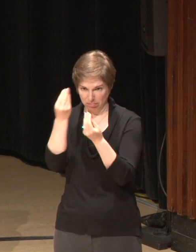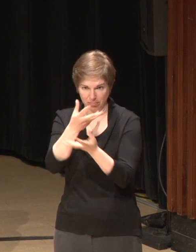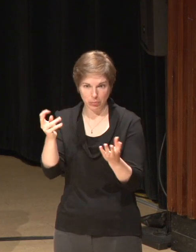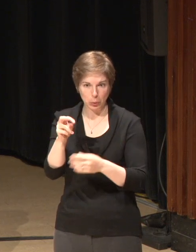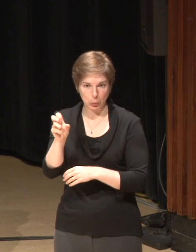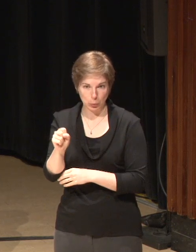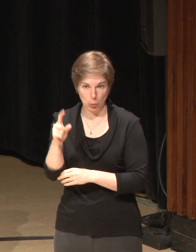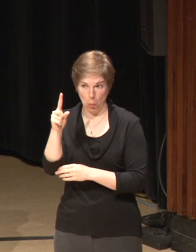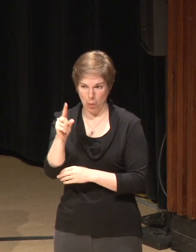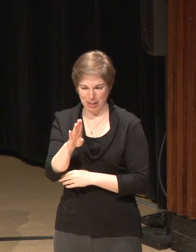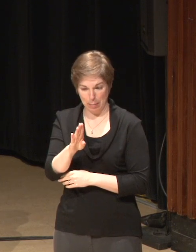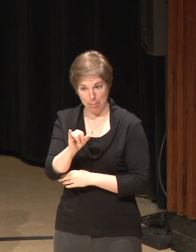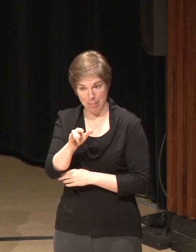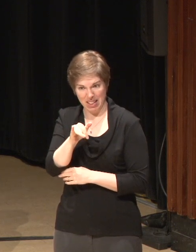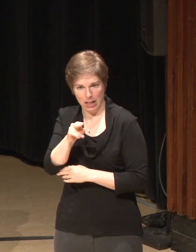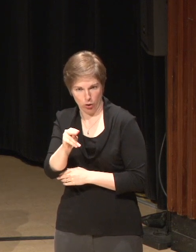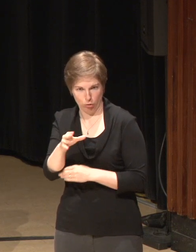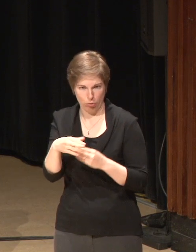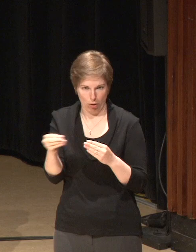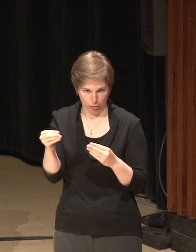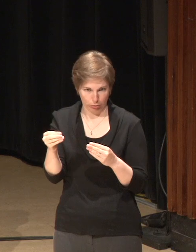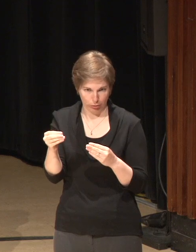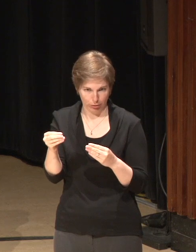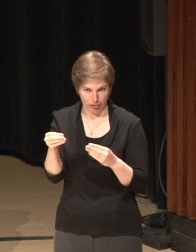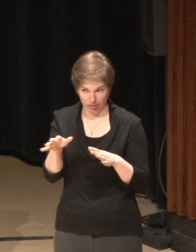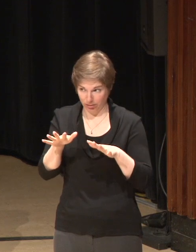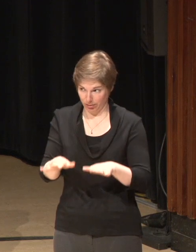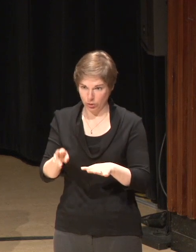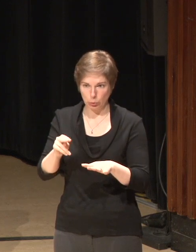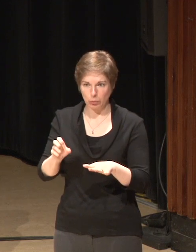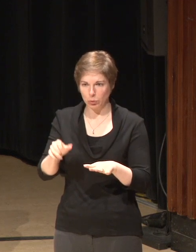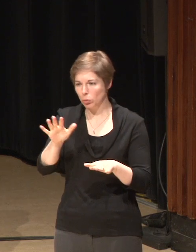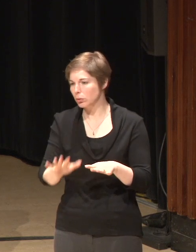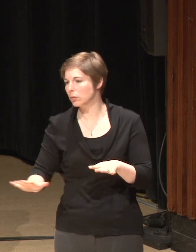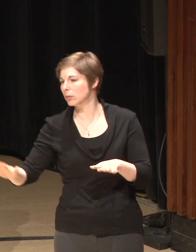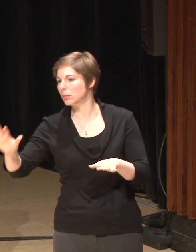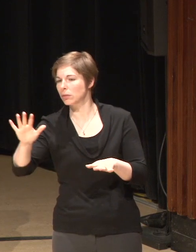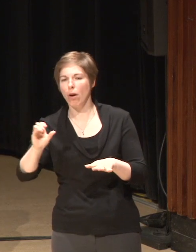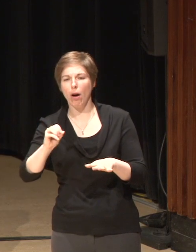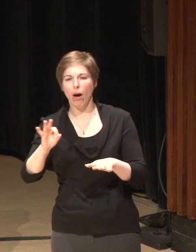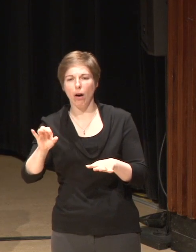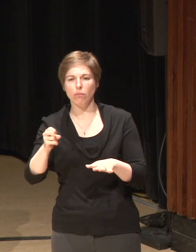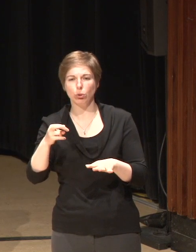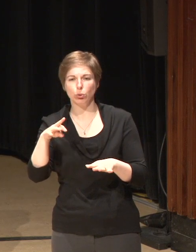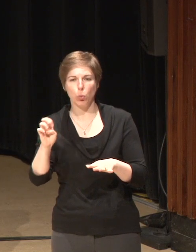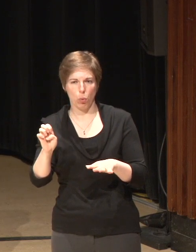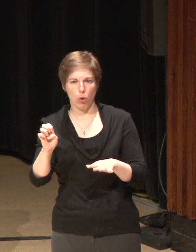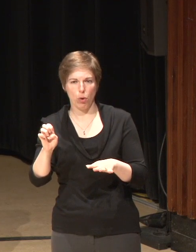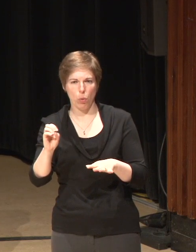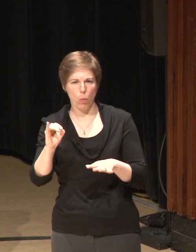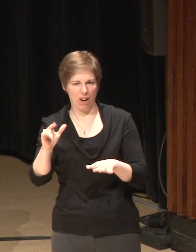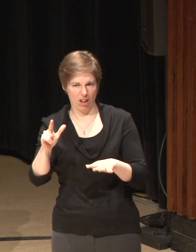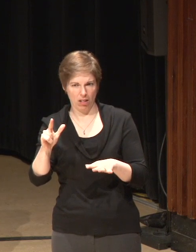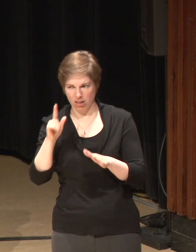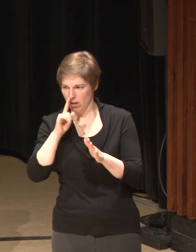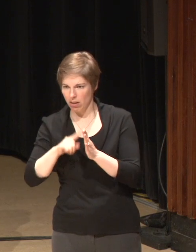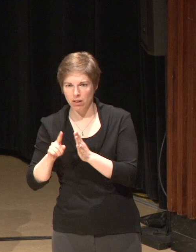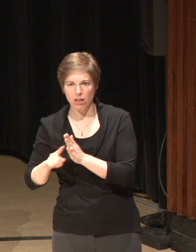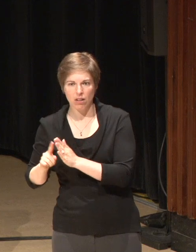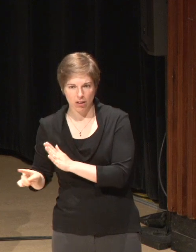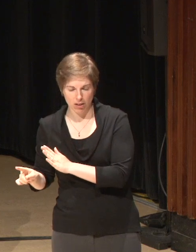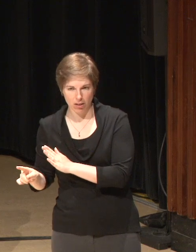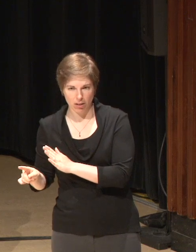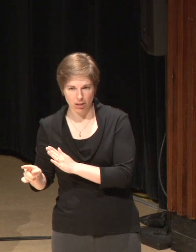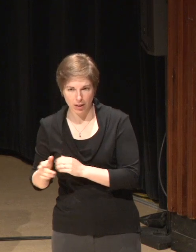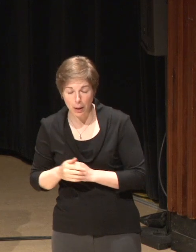in exploration in Nova Scotia's offshore. And at a time where most of the world's major oil companies